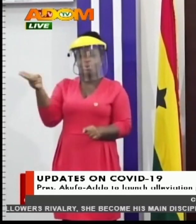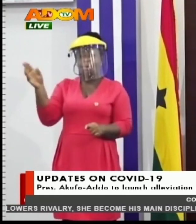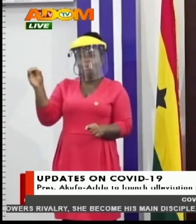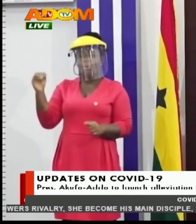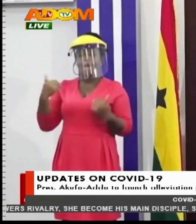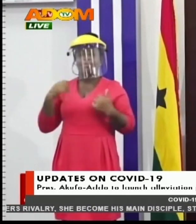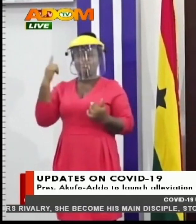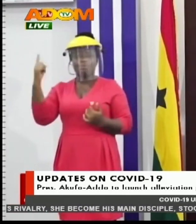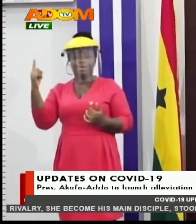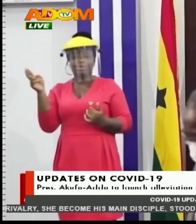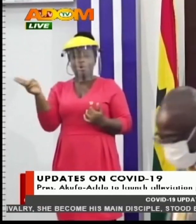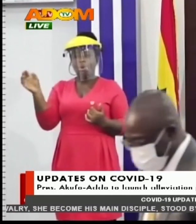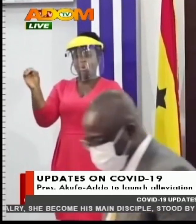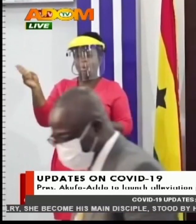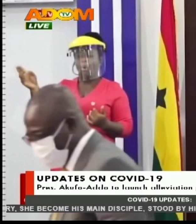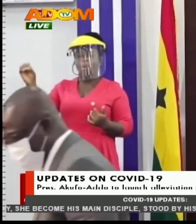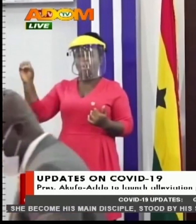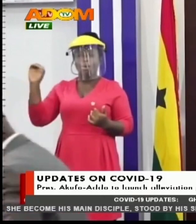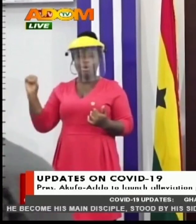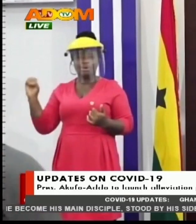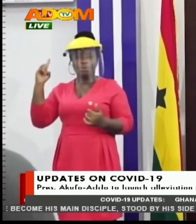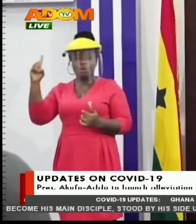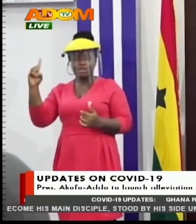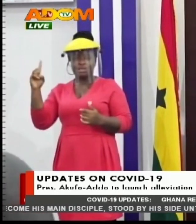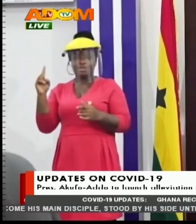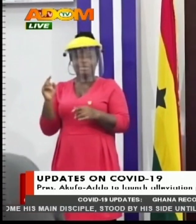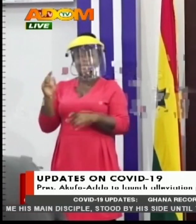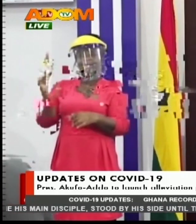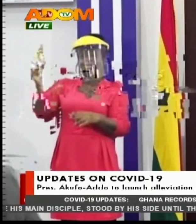other regions reported no case.